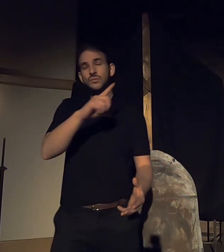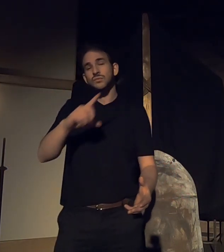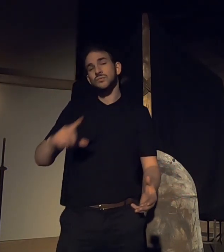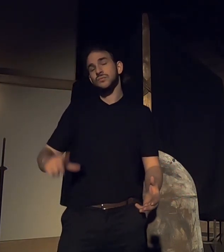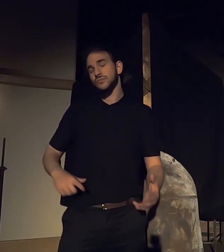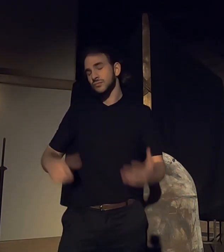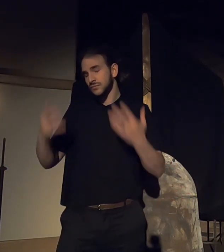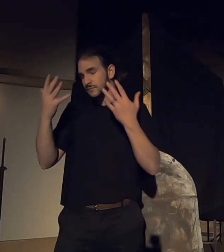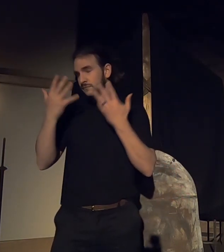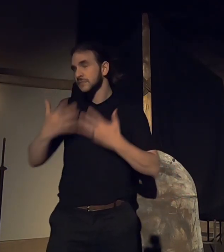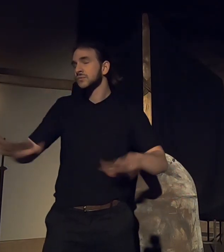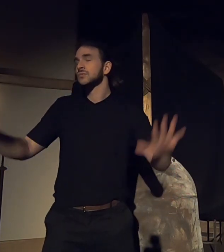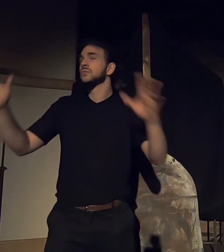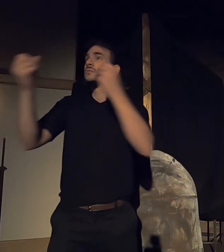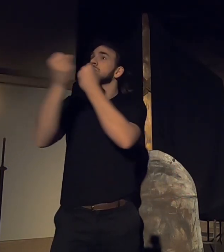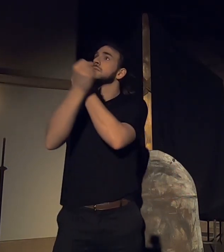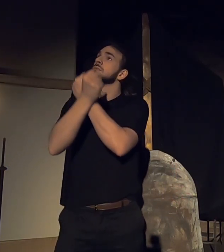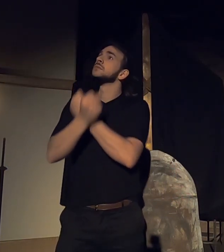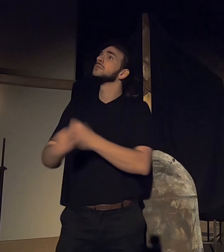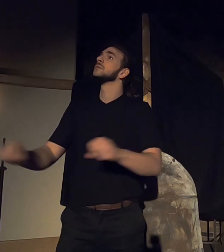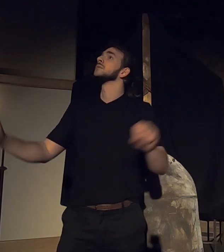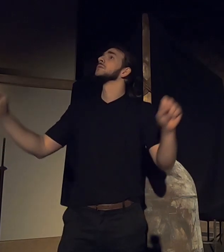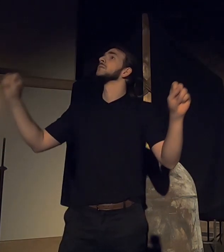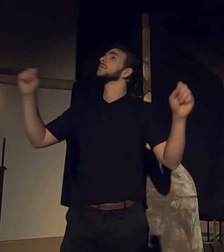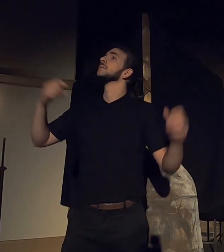The Lord has saved us.